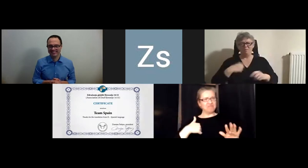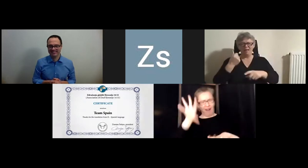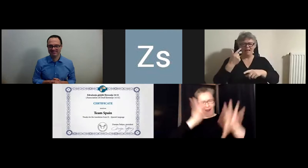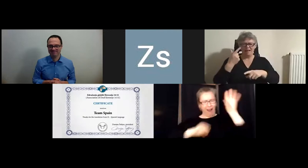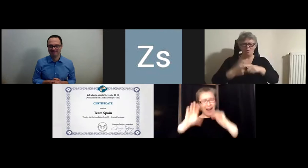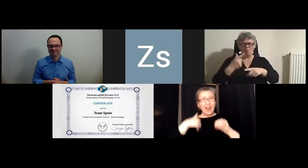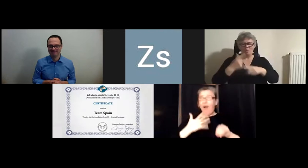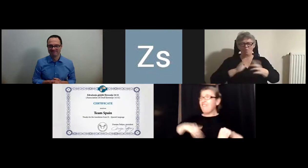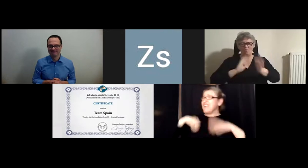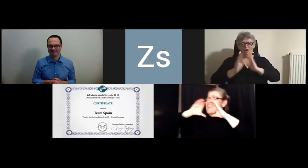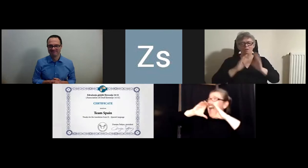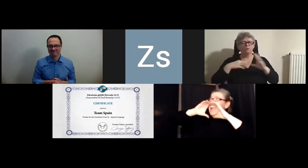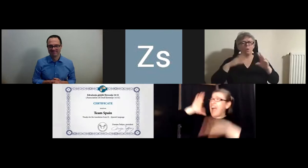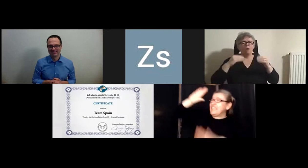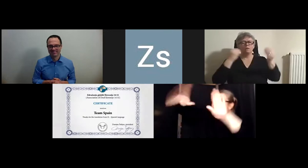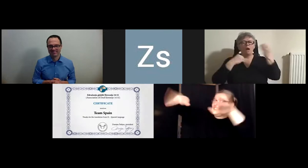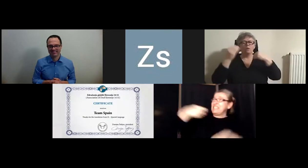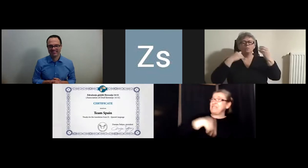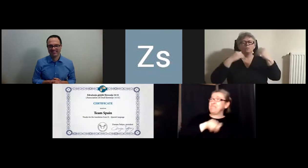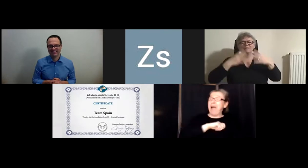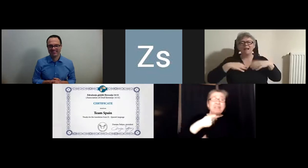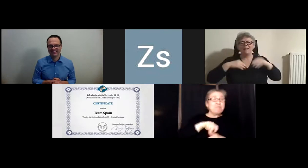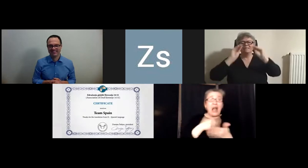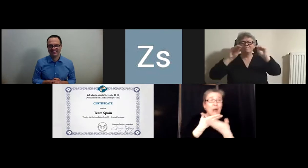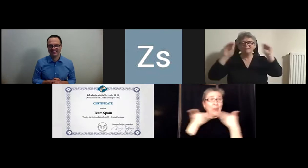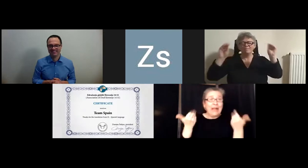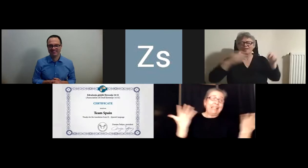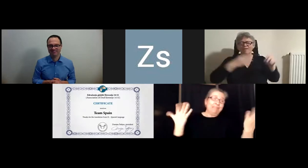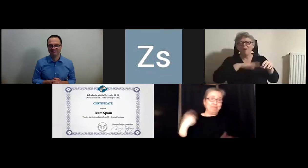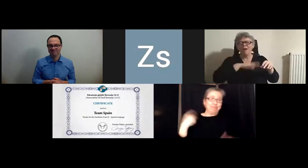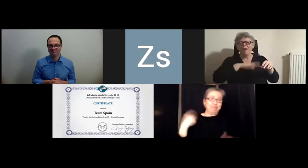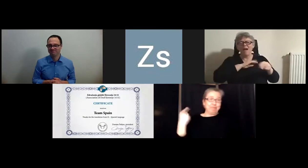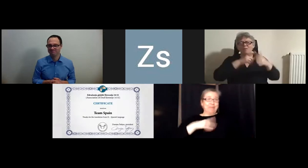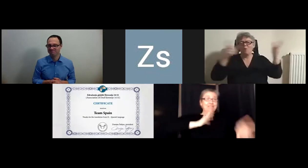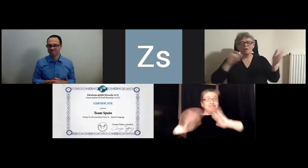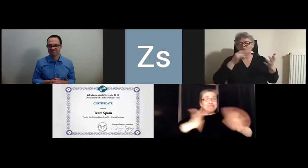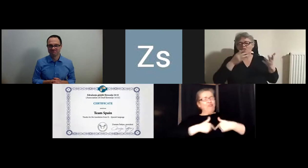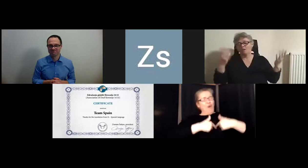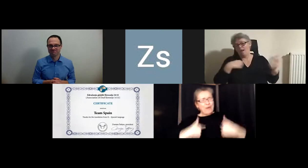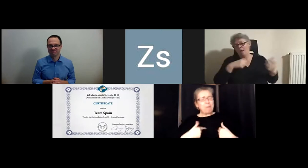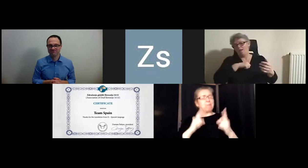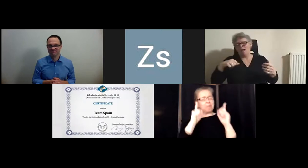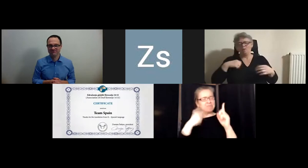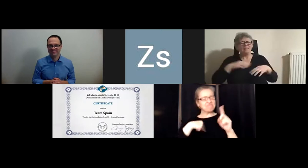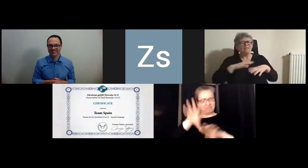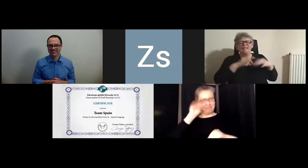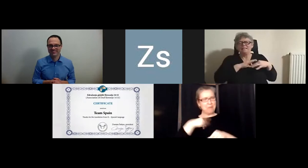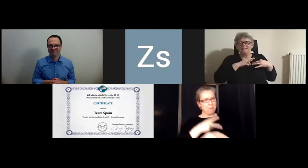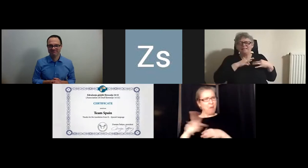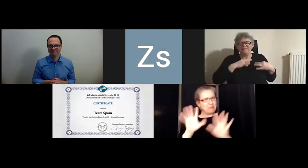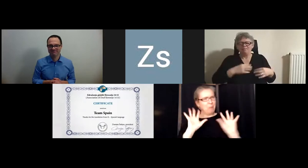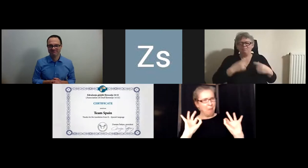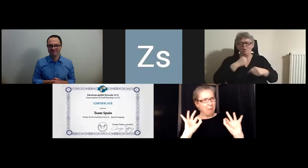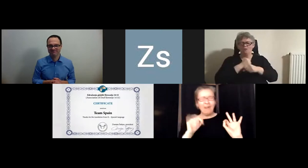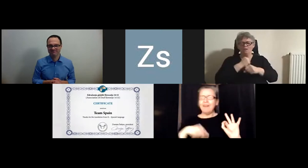And I thought, I can do 1 or 2 hours, but I've learned so much. I've asked other people to help me, but unfortunately